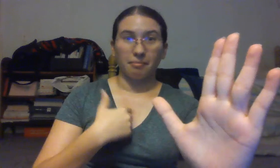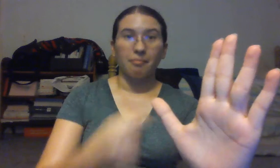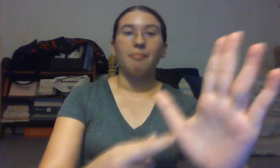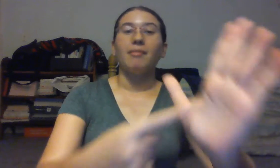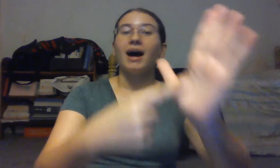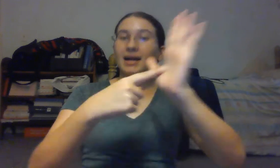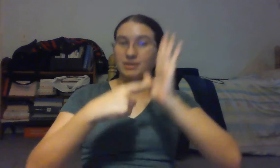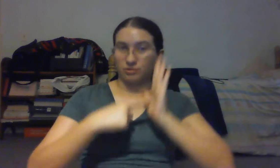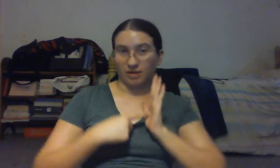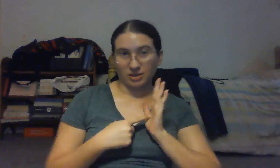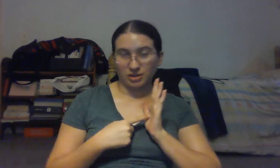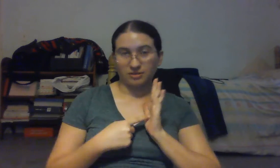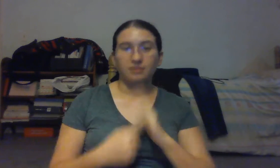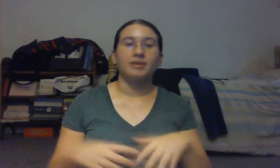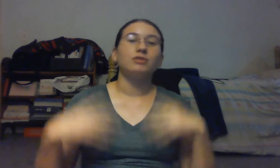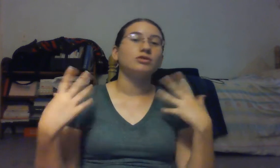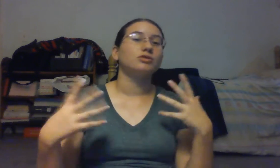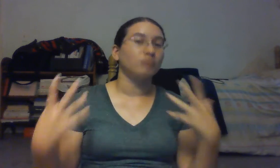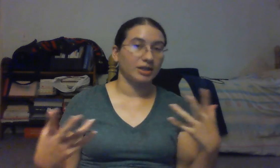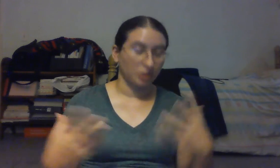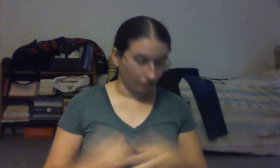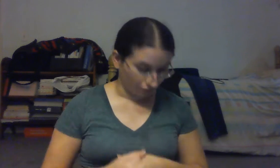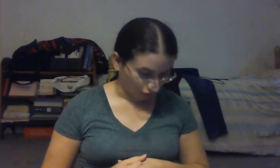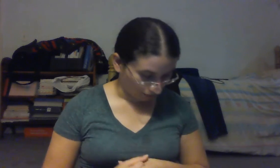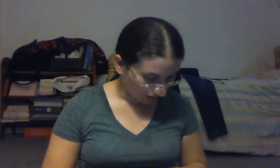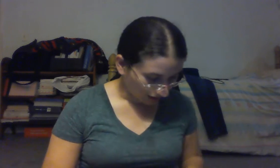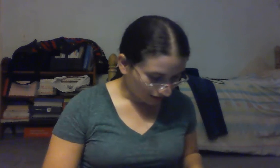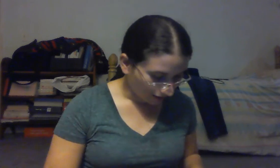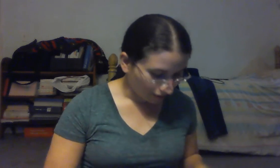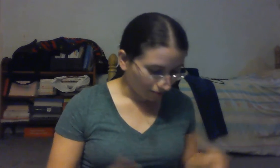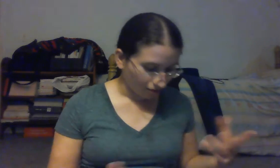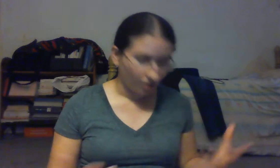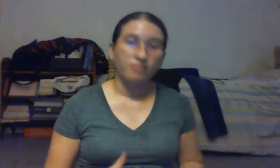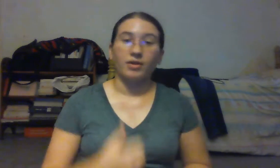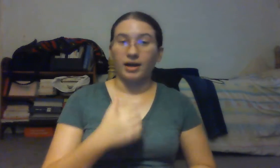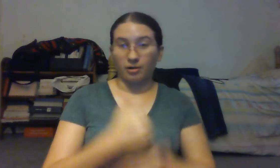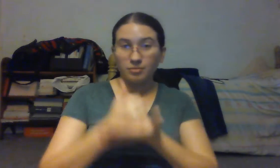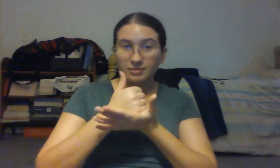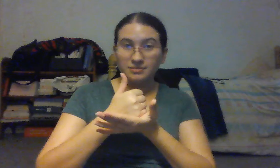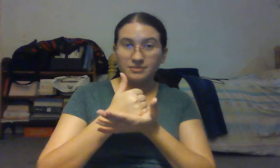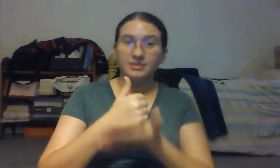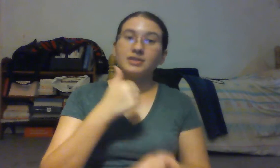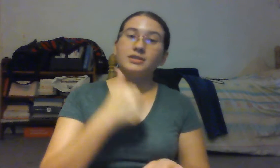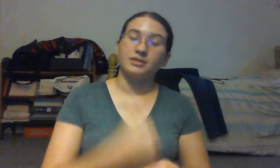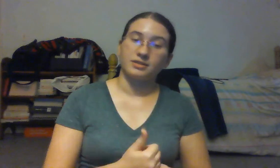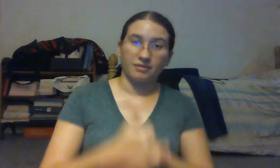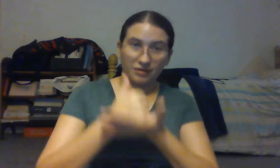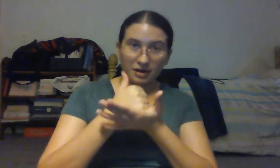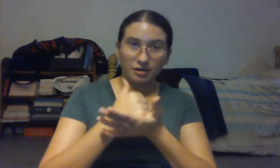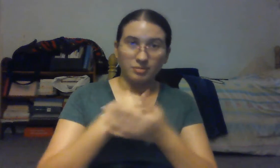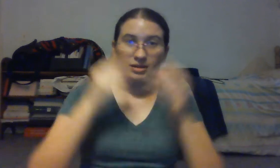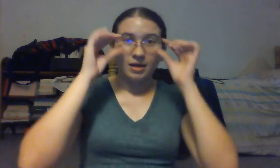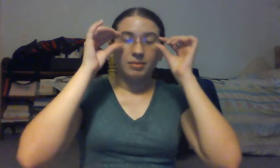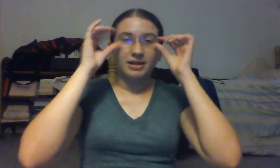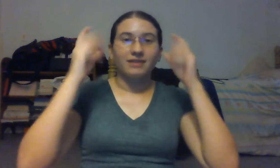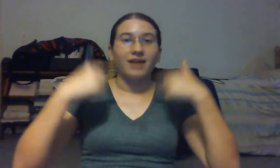in my direction, right? Those are directional verbs. Same can be for help. This is the sign for help. But if